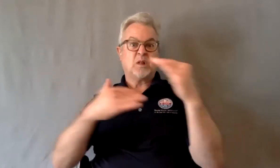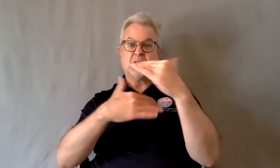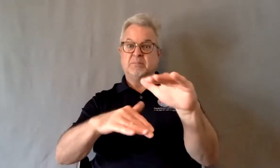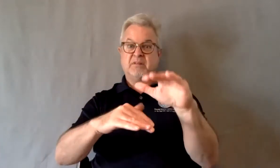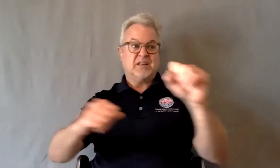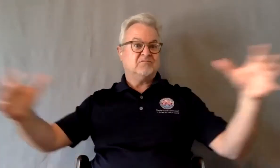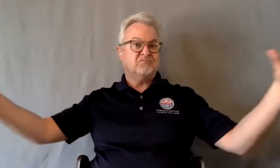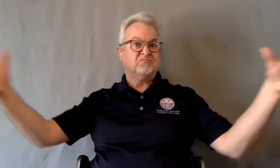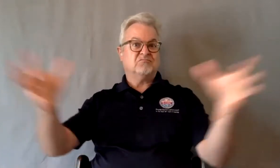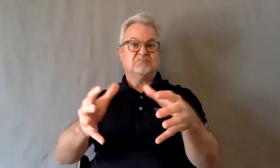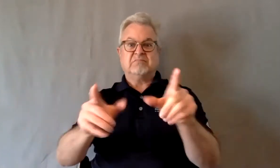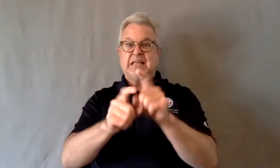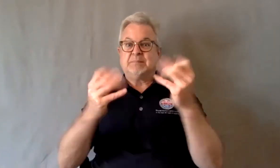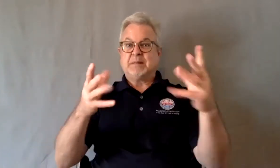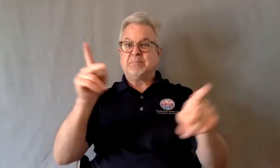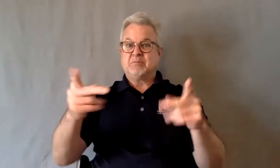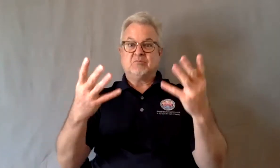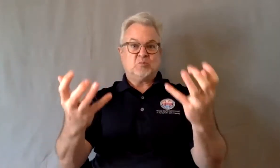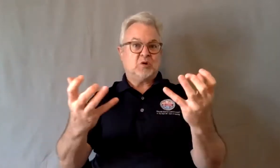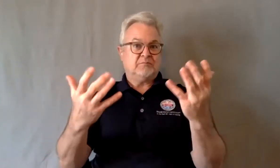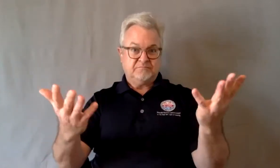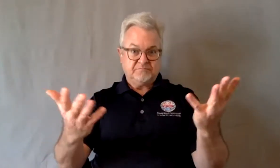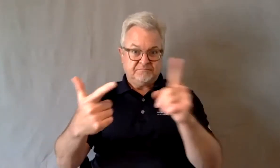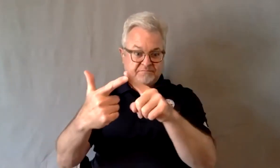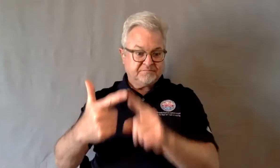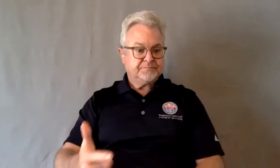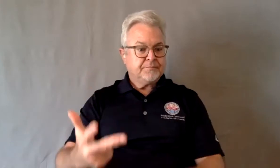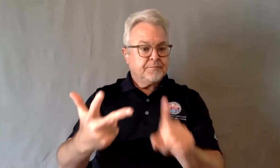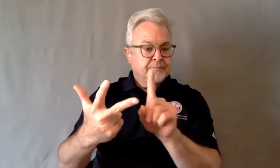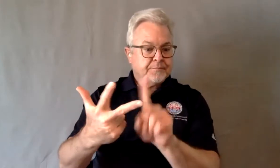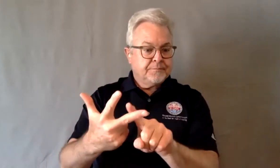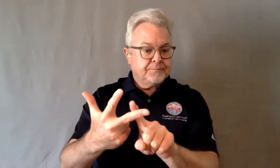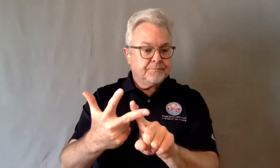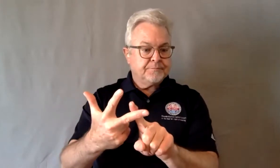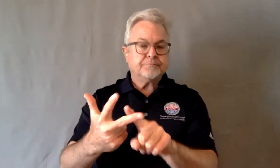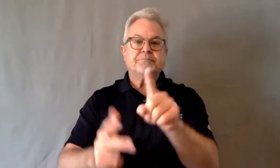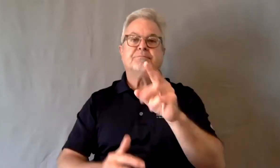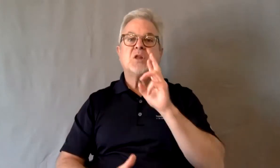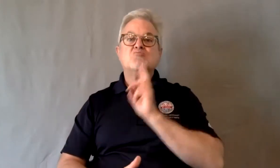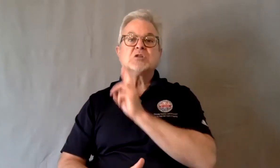indoors and 250 outdoors. Now those social restriction gatherings are